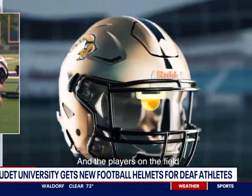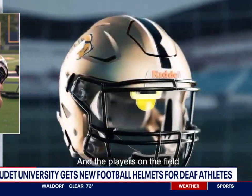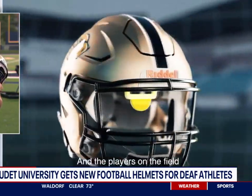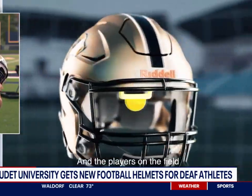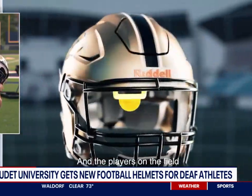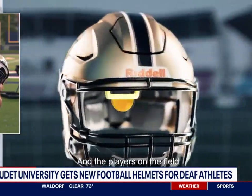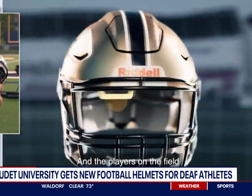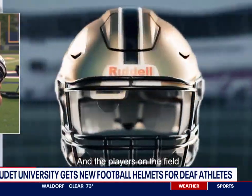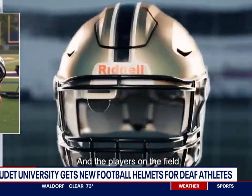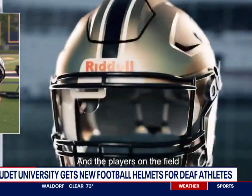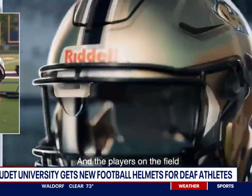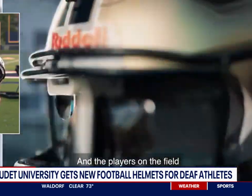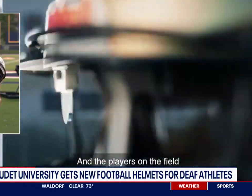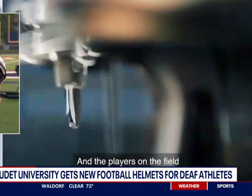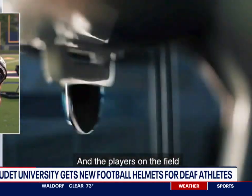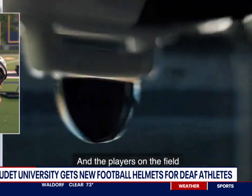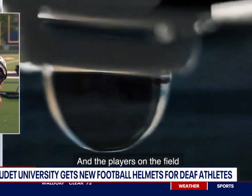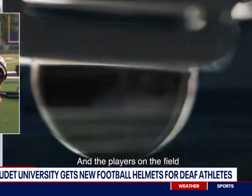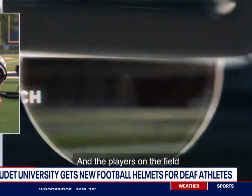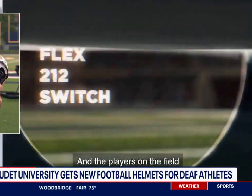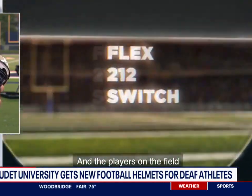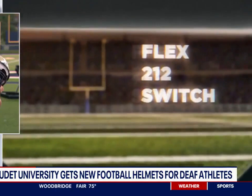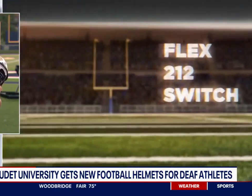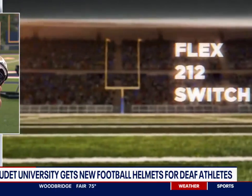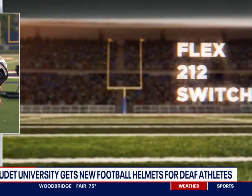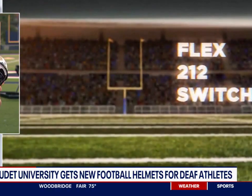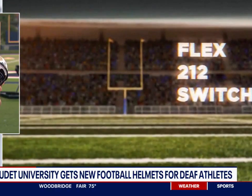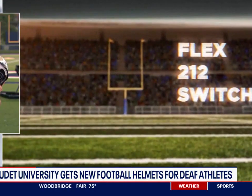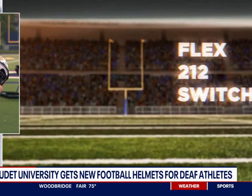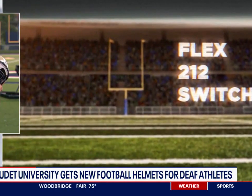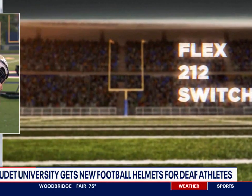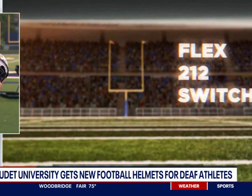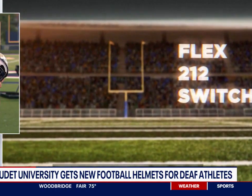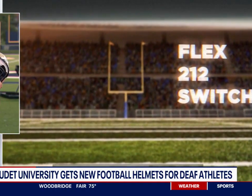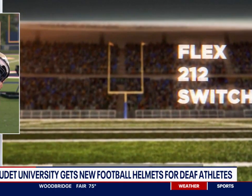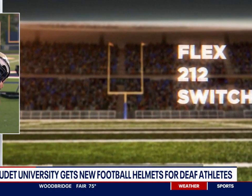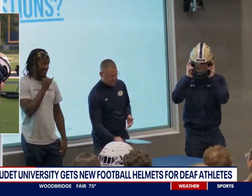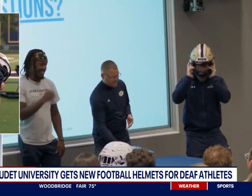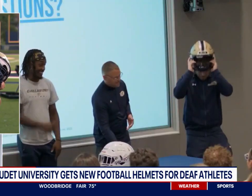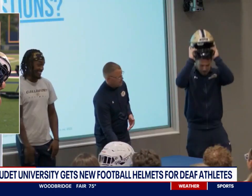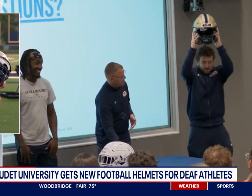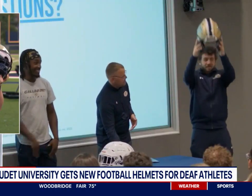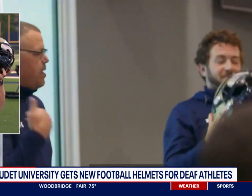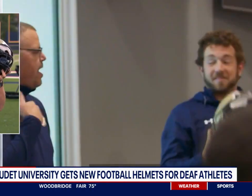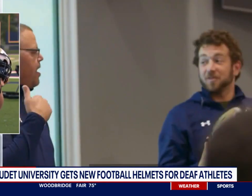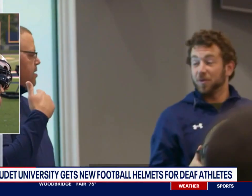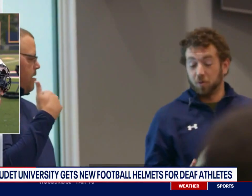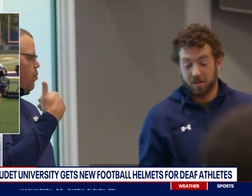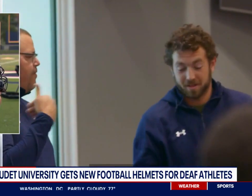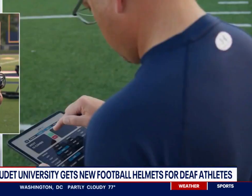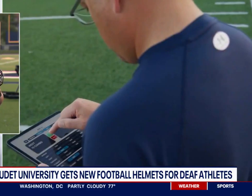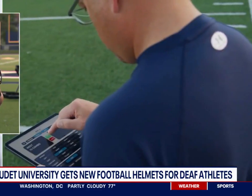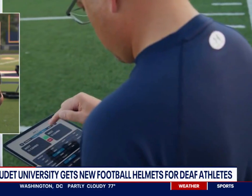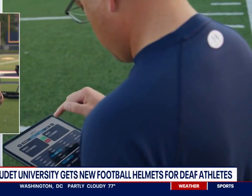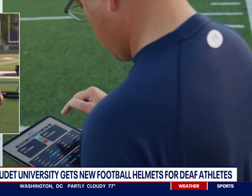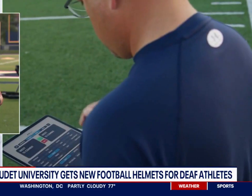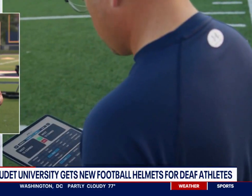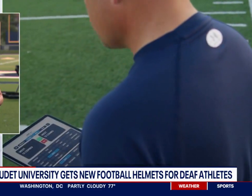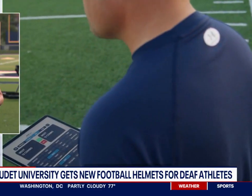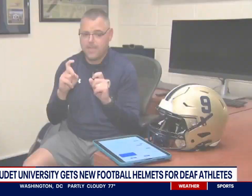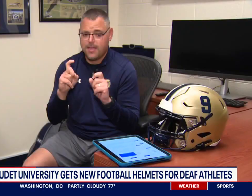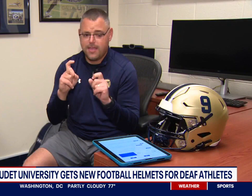and he says he wouldn't be surprised if he sees other college programs or even the NFL one day adopt this technology.